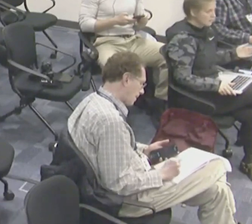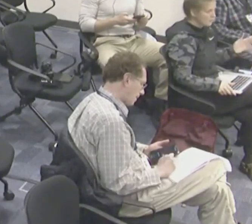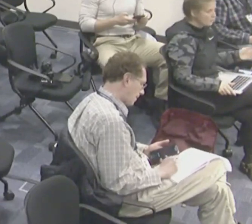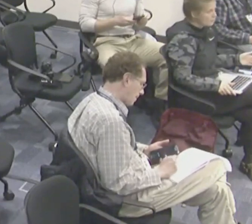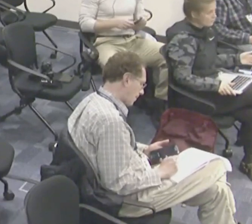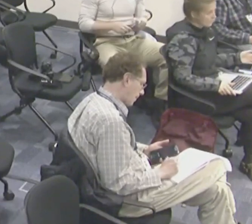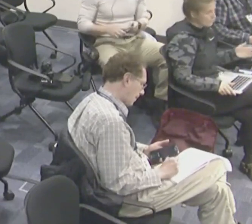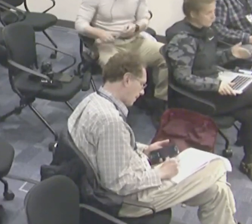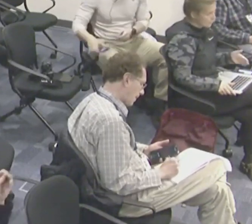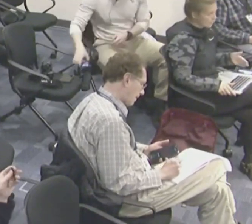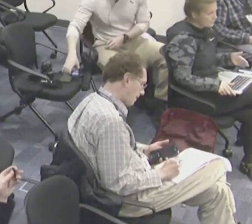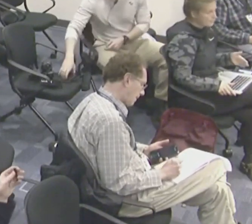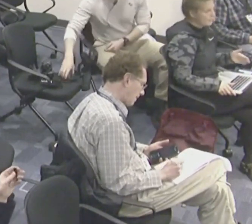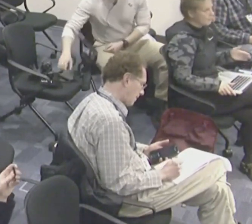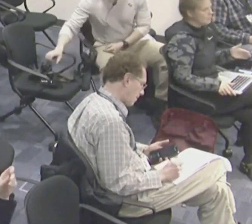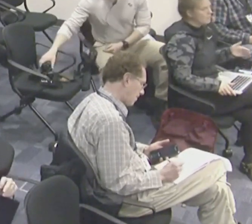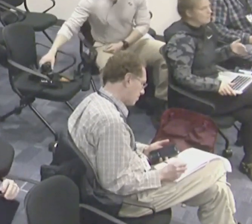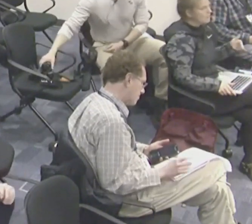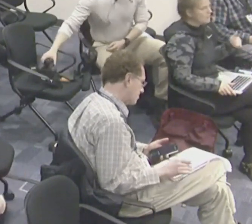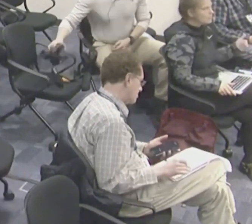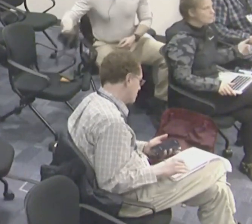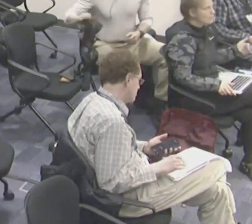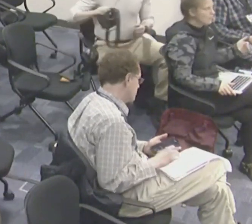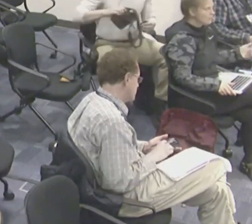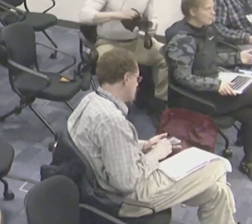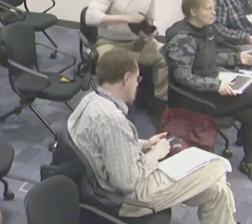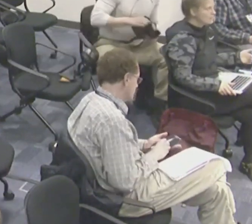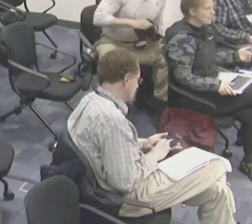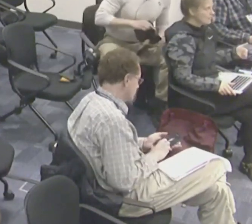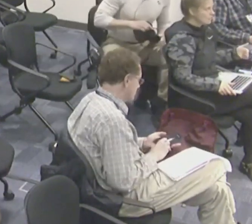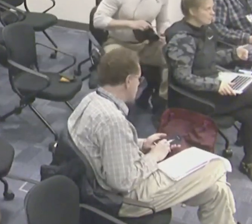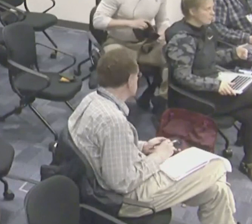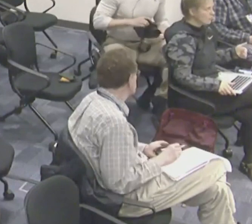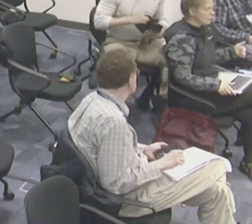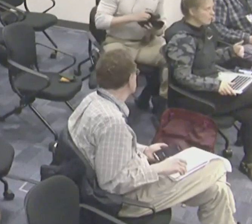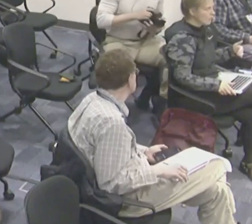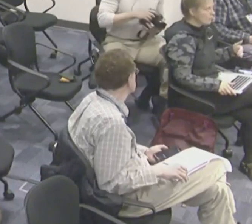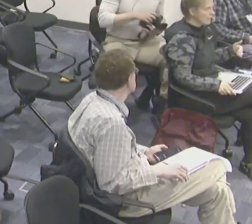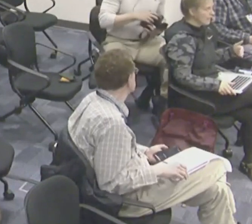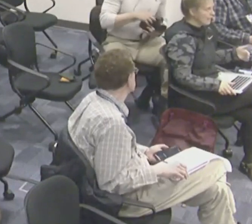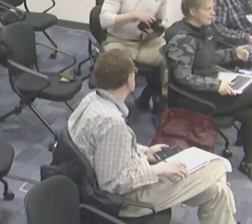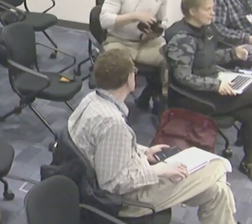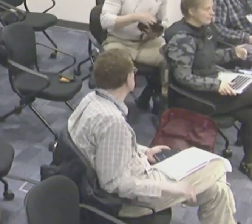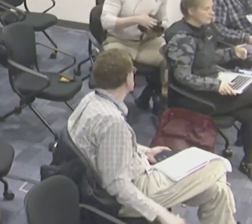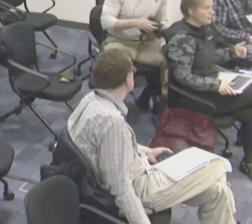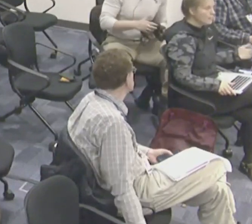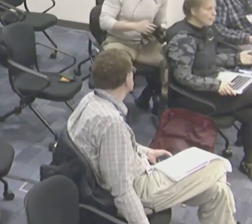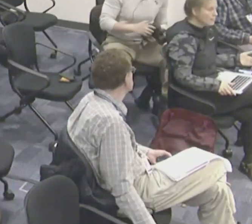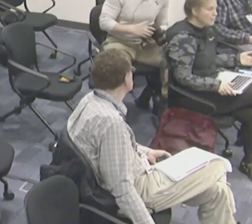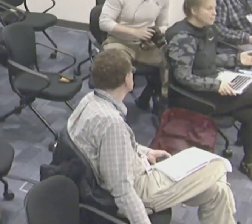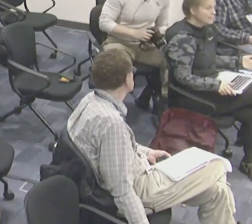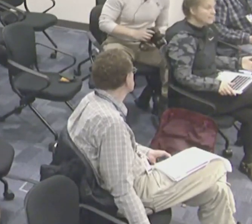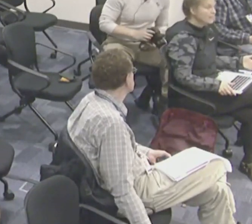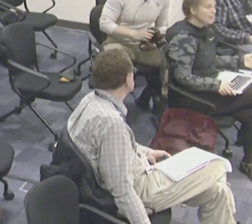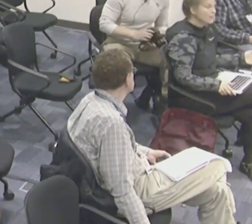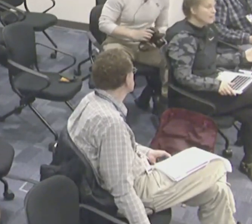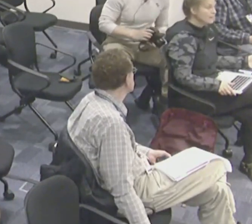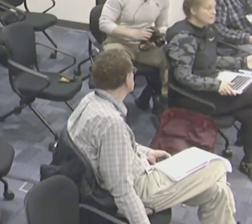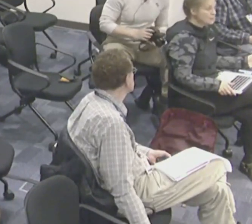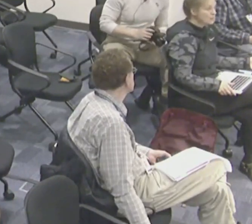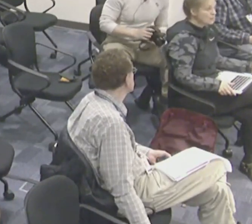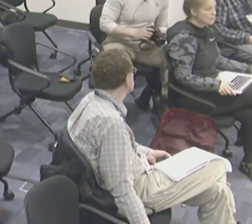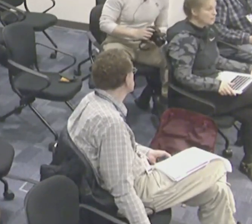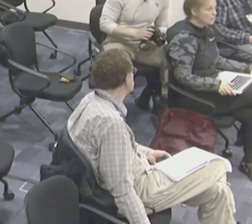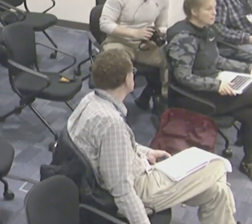to the schools and restaurants, is it your reluctance to issue more concrete guidance, putting lives at risk, given that